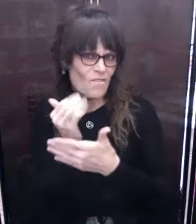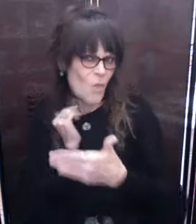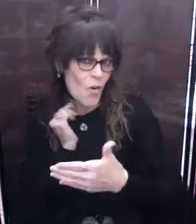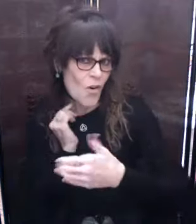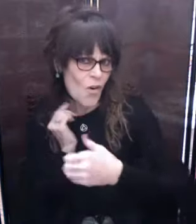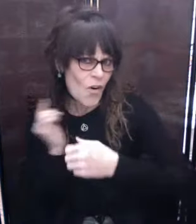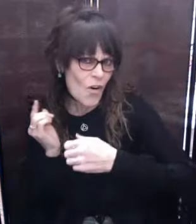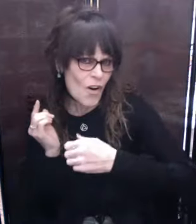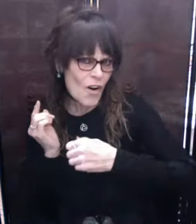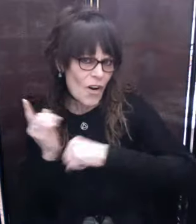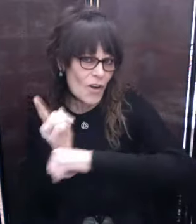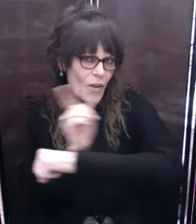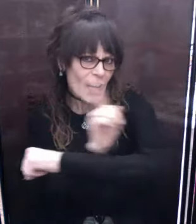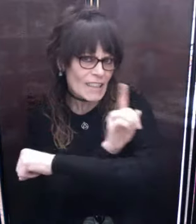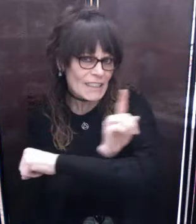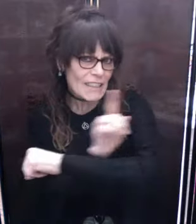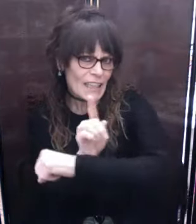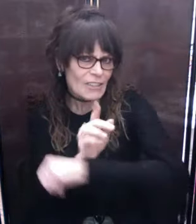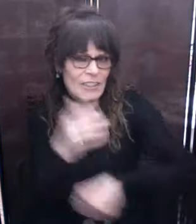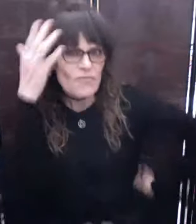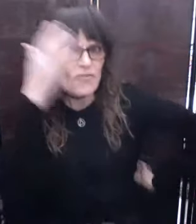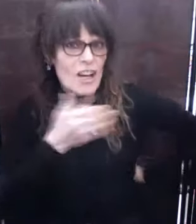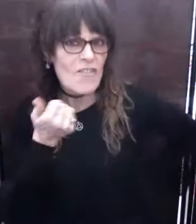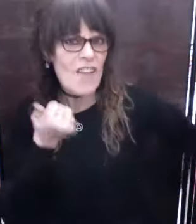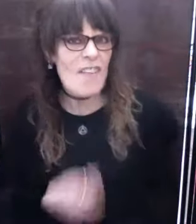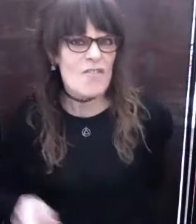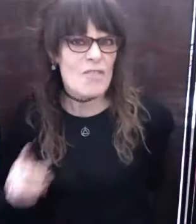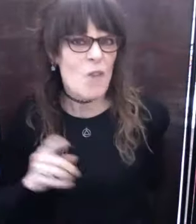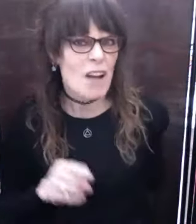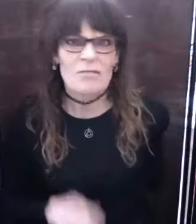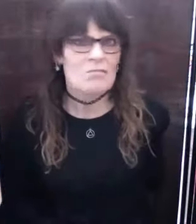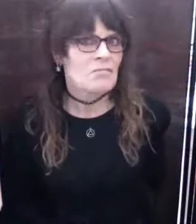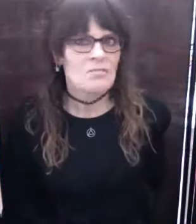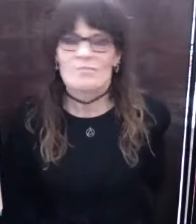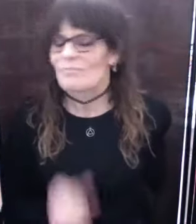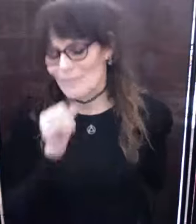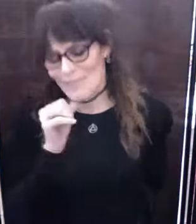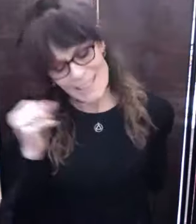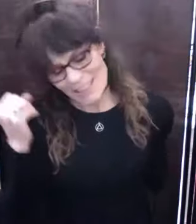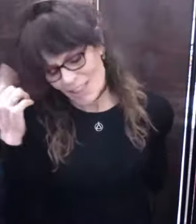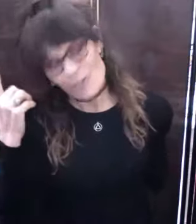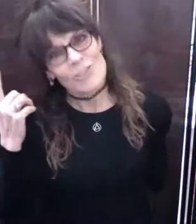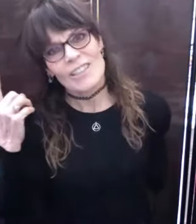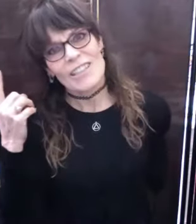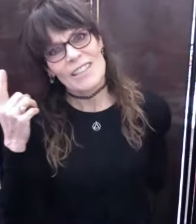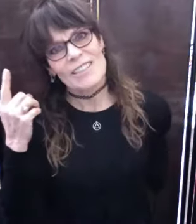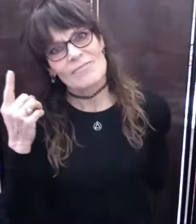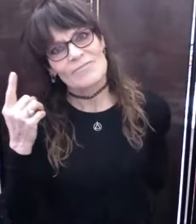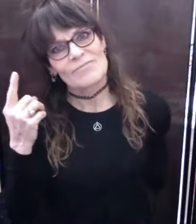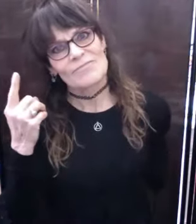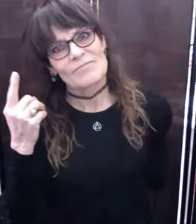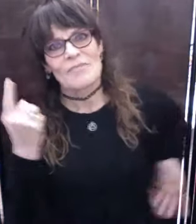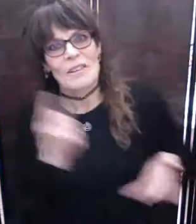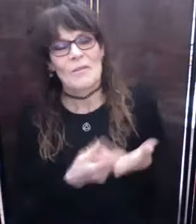everybody?" But I didn't yet have the understanding of what happened when I put alcohol in